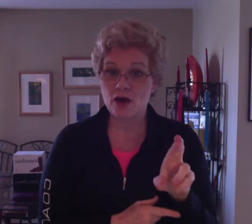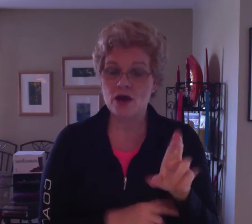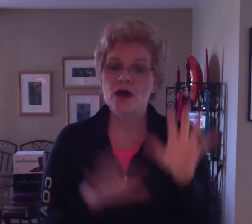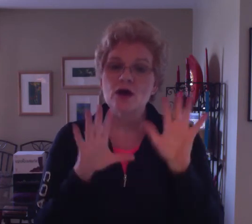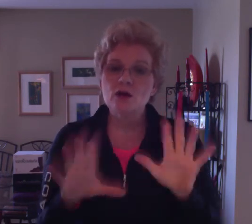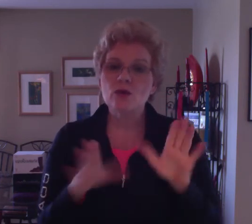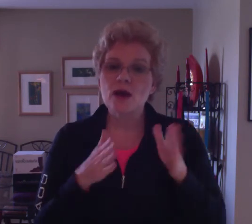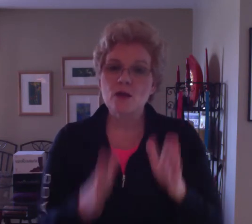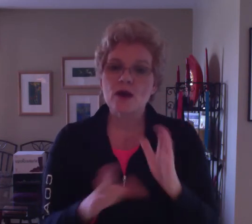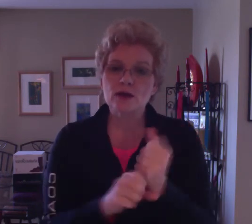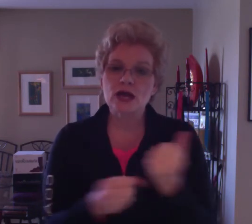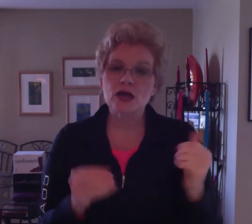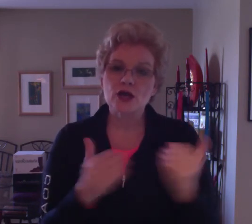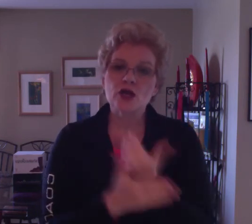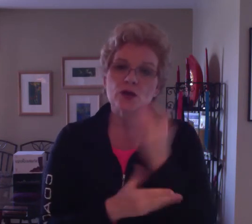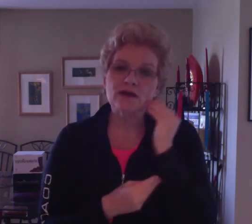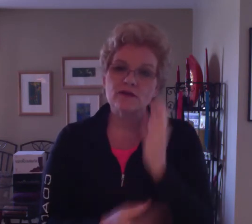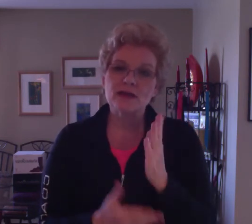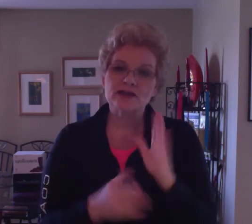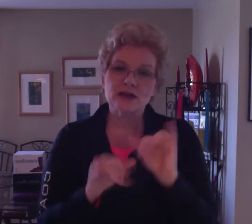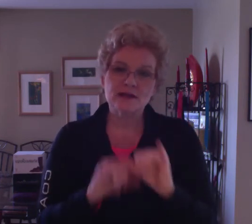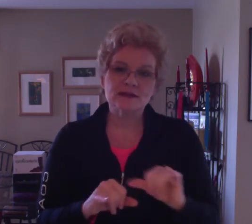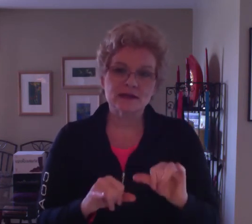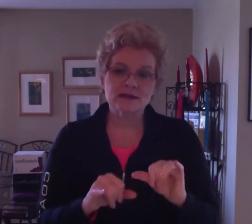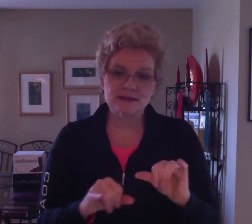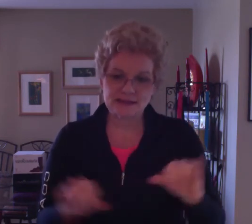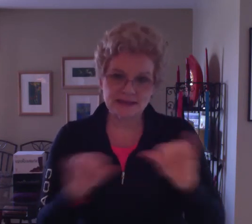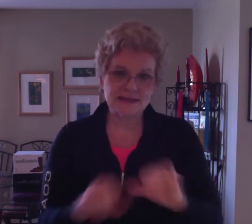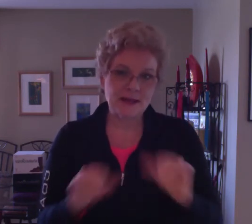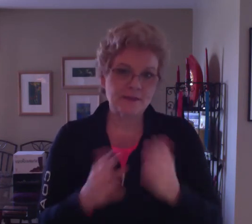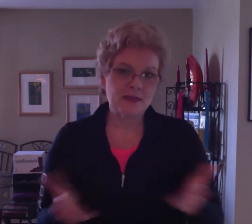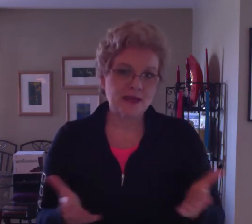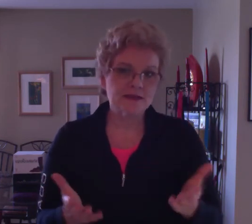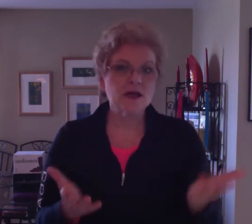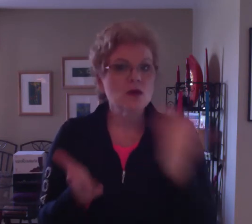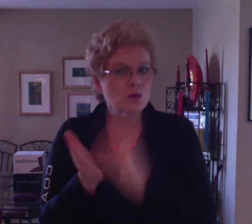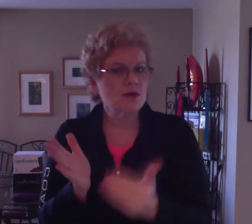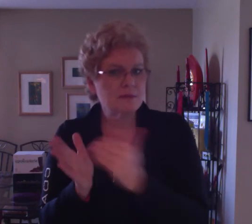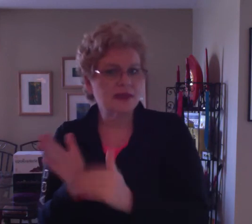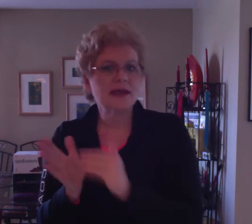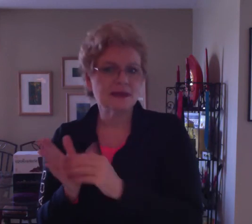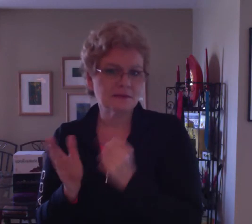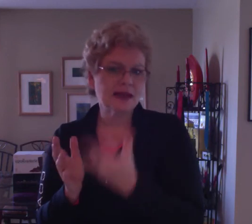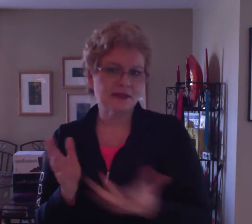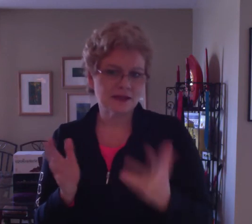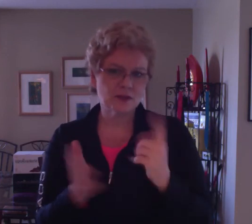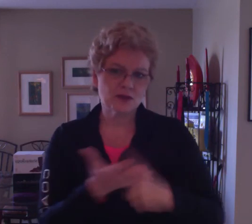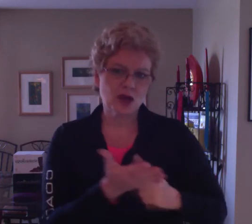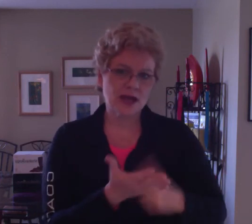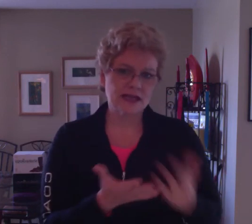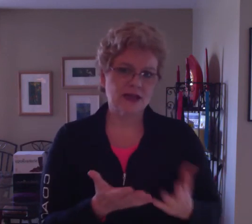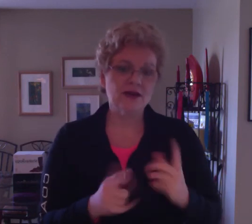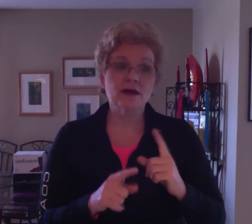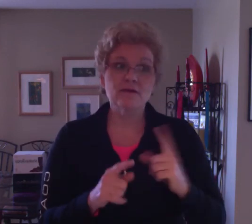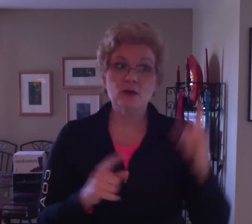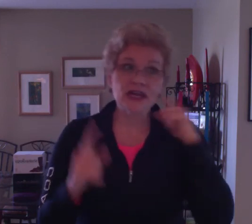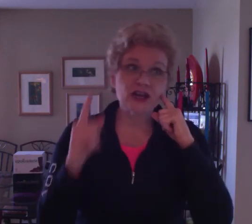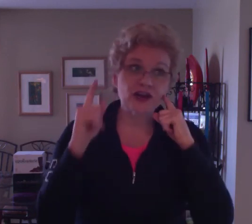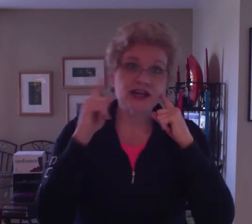information on new things. And they'll repeat a lot of the stuff that we're talking about now, but as many times and ways as you can hear something, it's going to start to soak in.